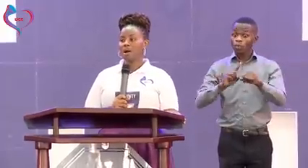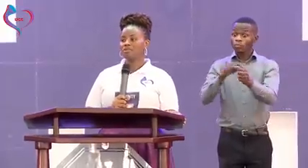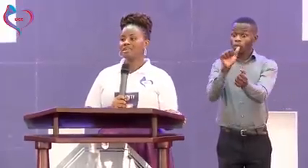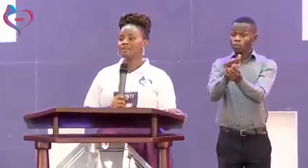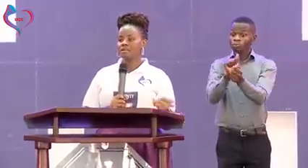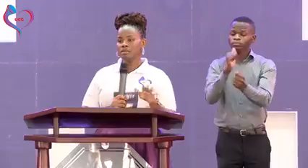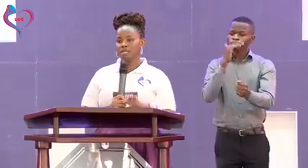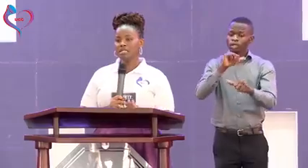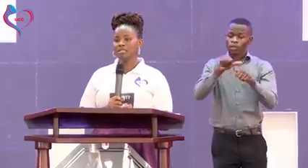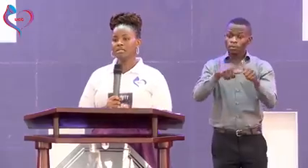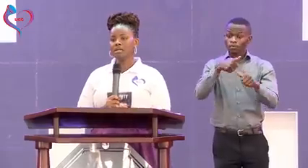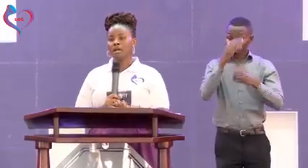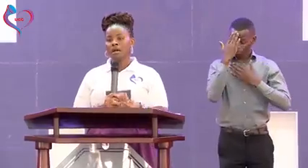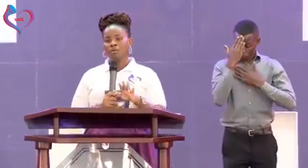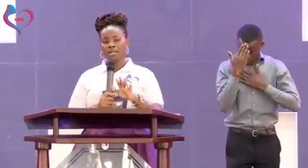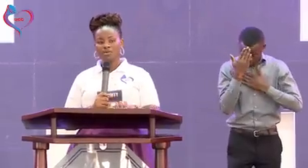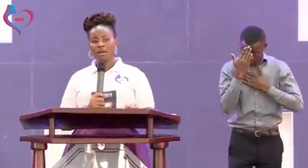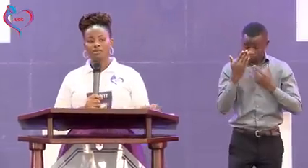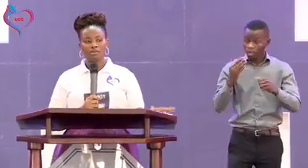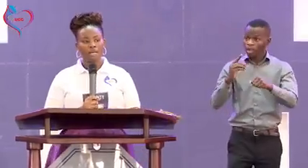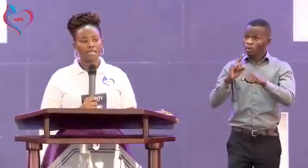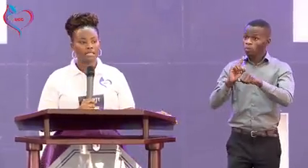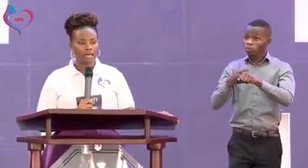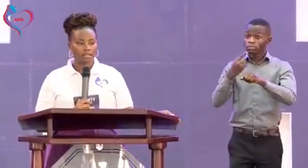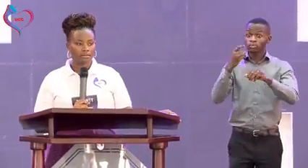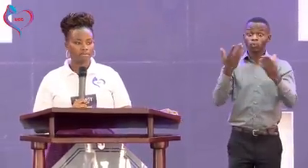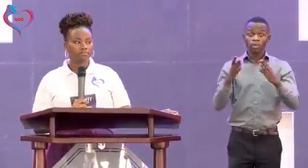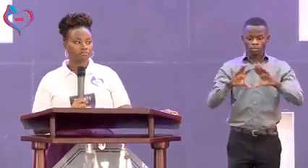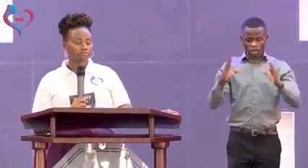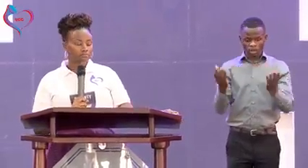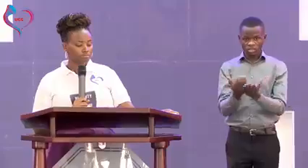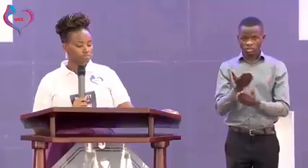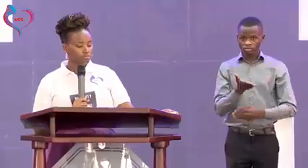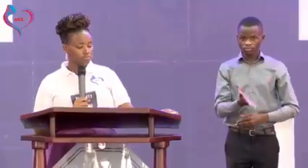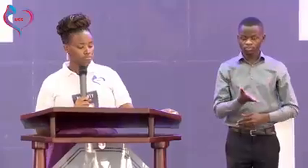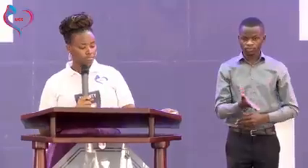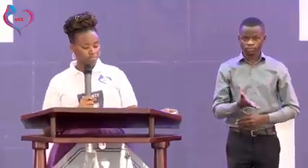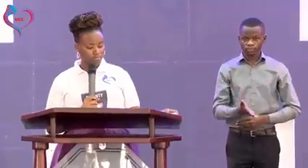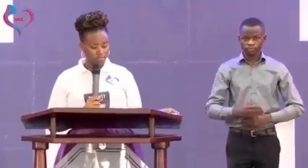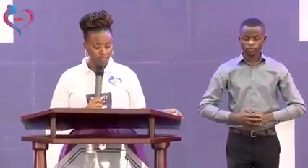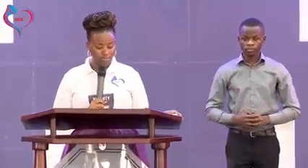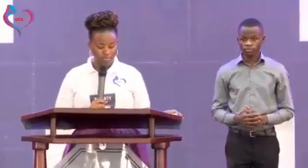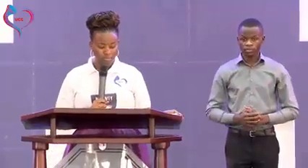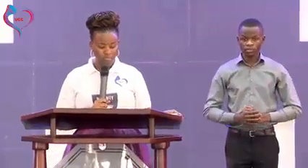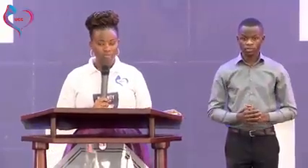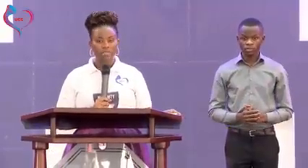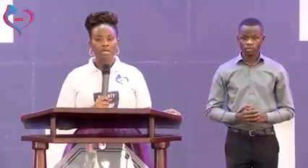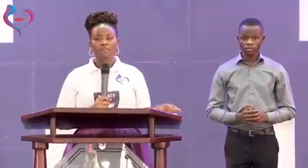talking about his humility when he was on planet Earth. The